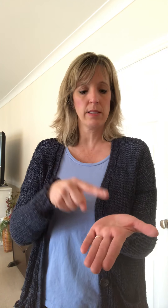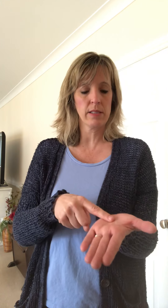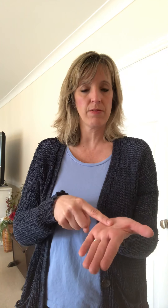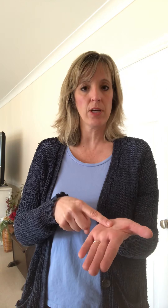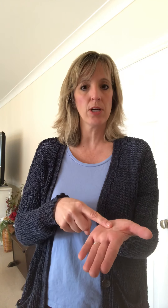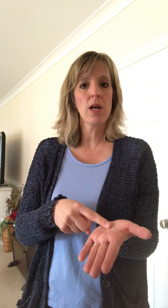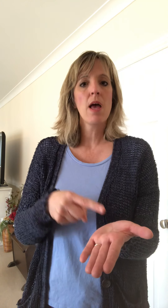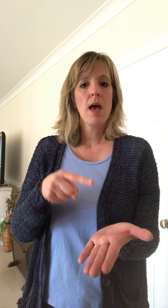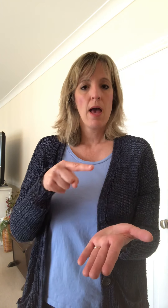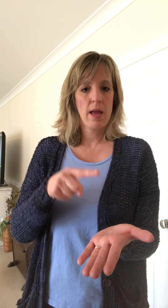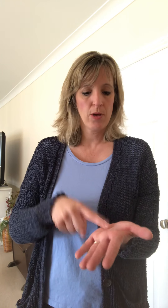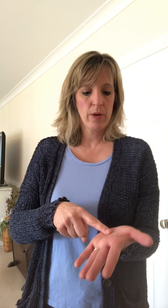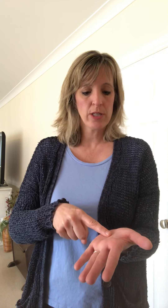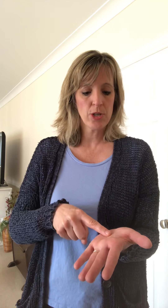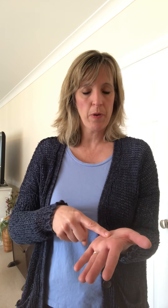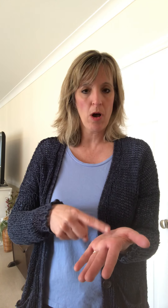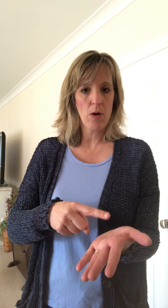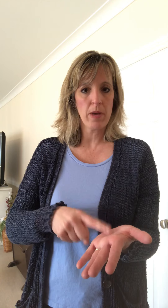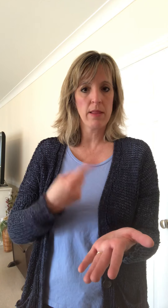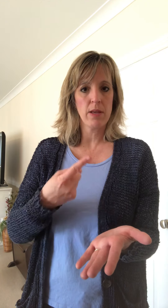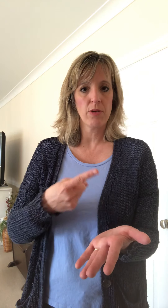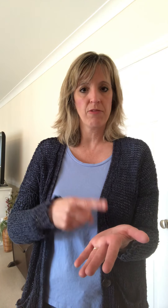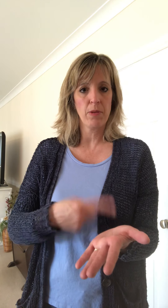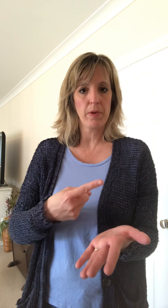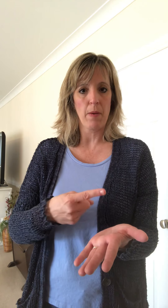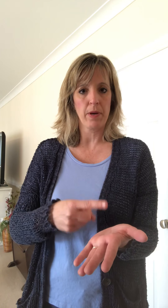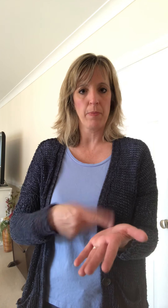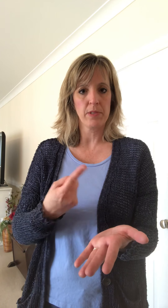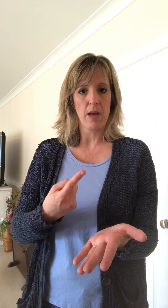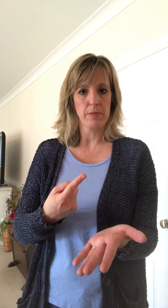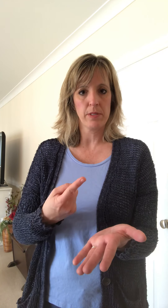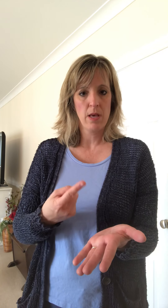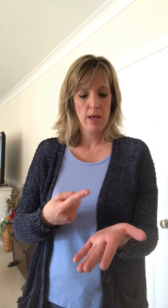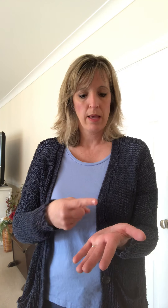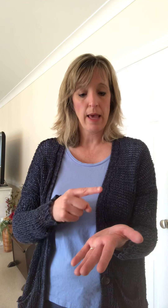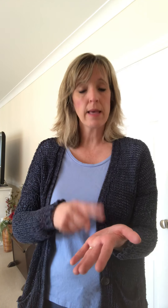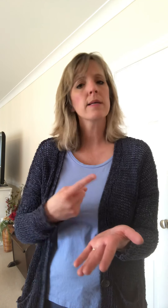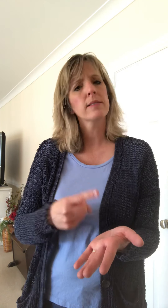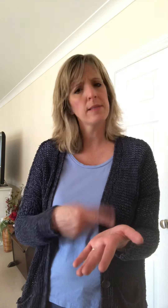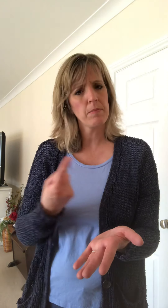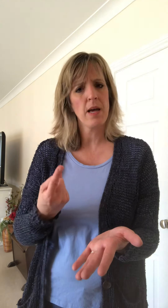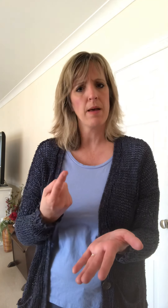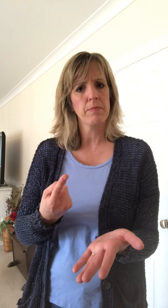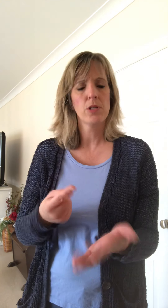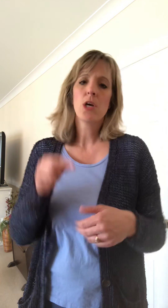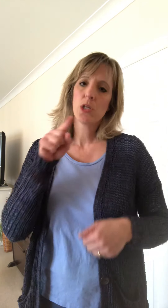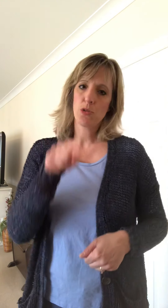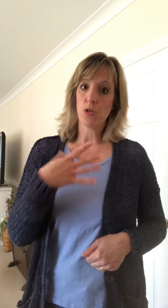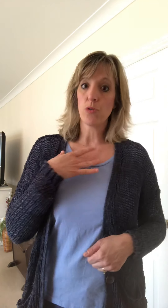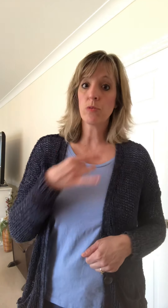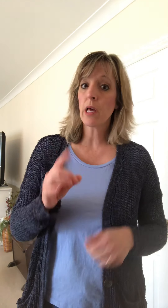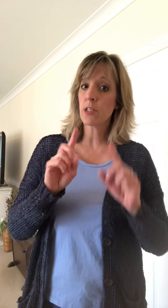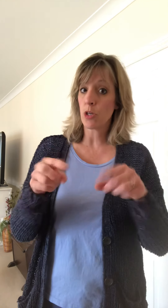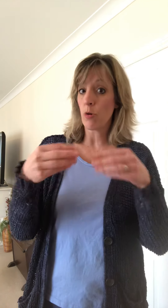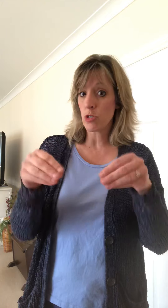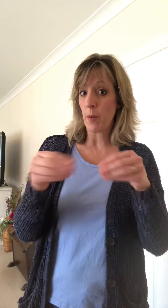index finger, and you hit your palm, and then you flip it up a couple times. Okay, sometimes. Do you like to go